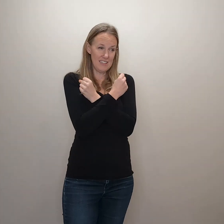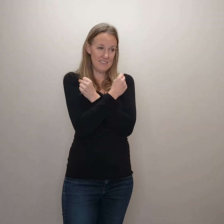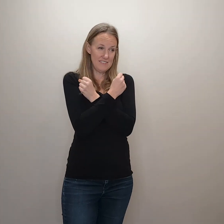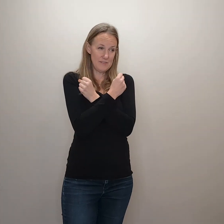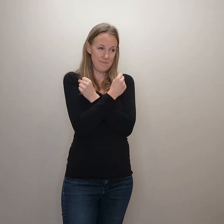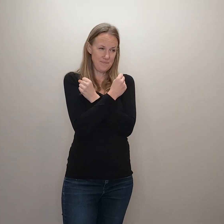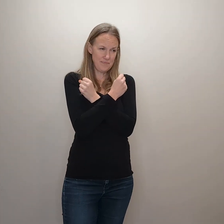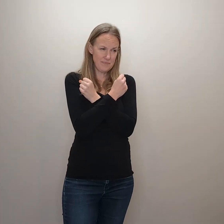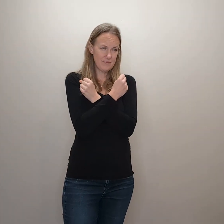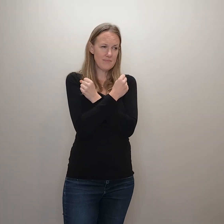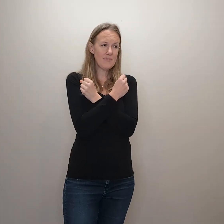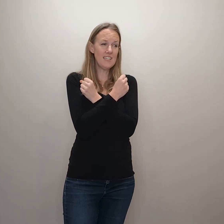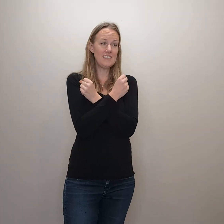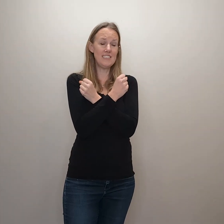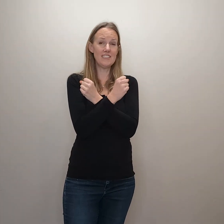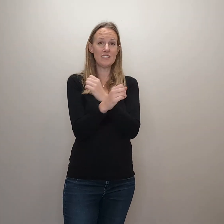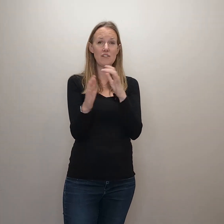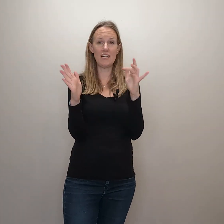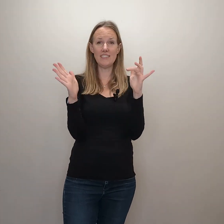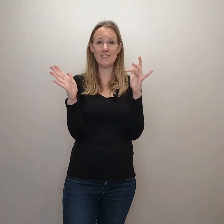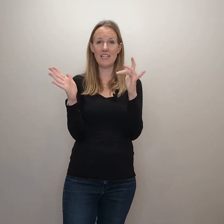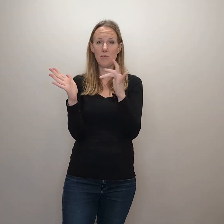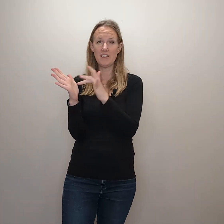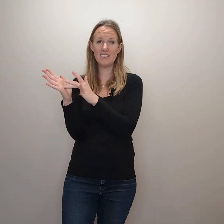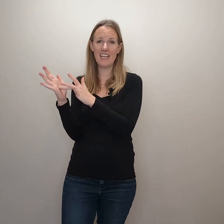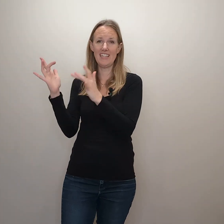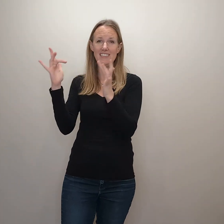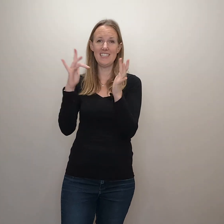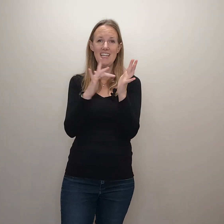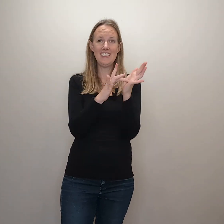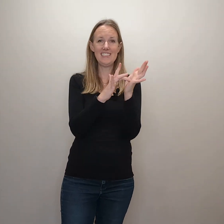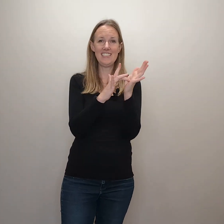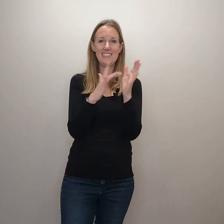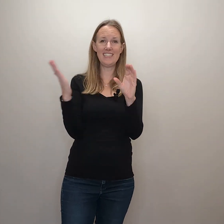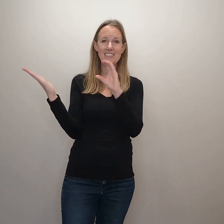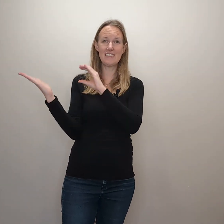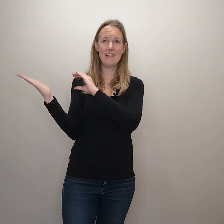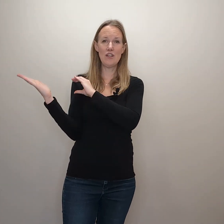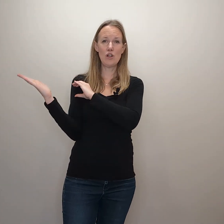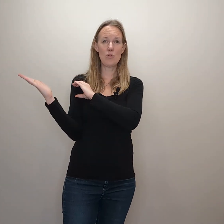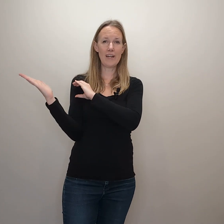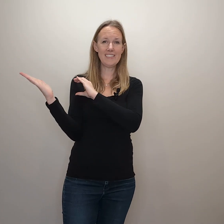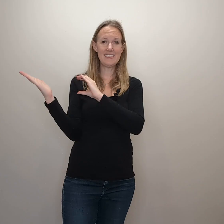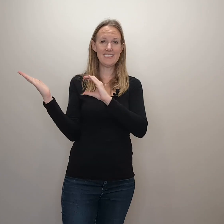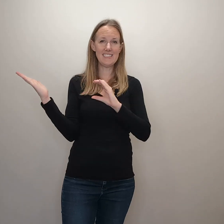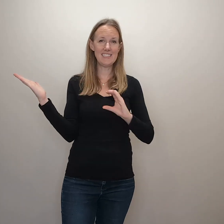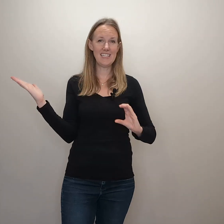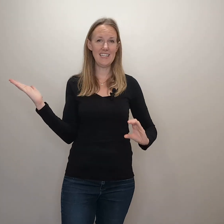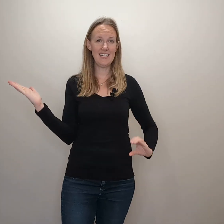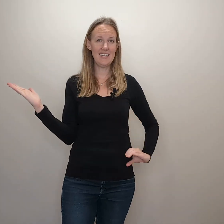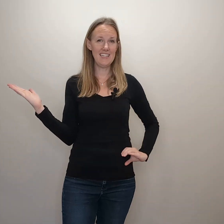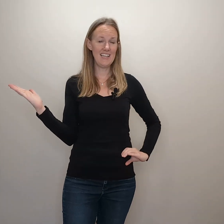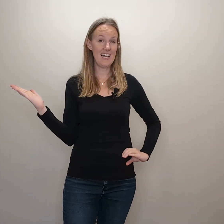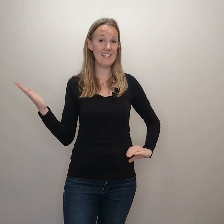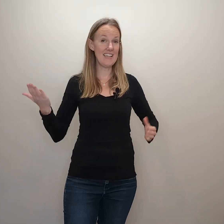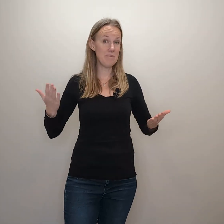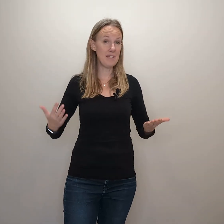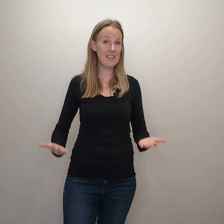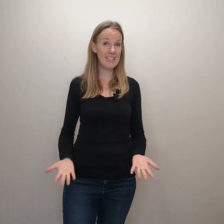love. Jesus Christ, nail-pierced hands. Jesus Christ is a C. And then be